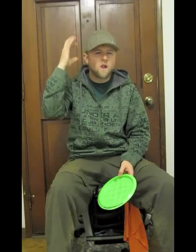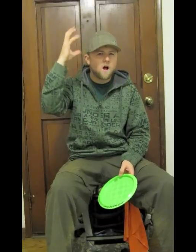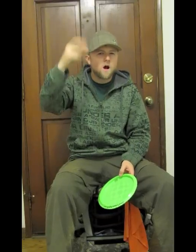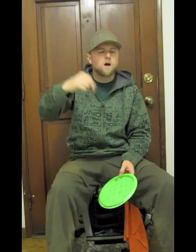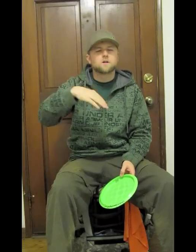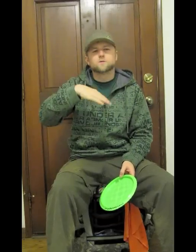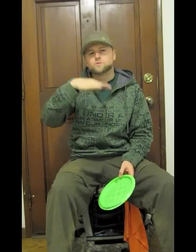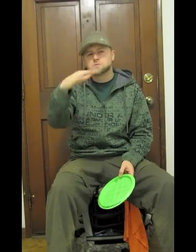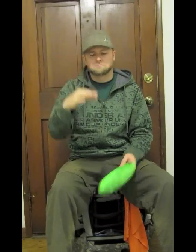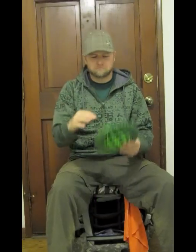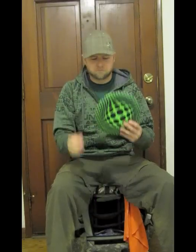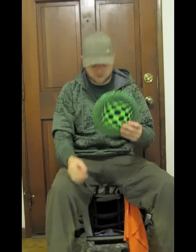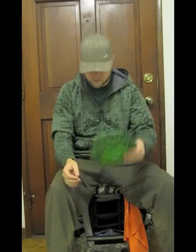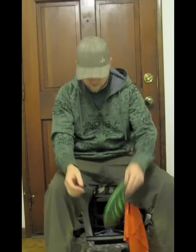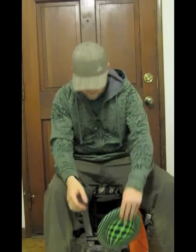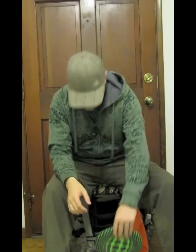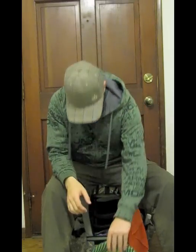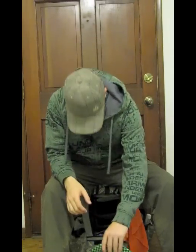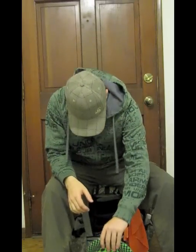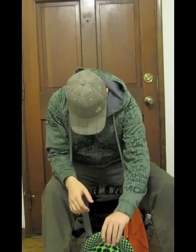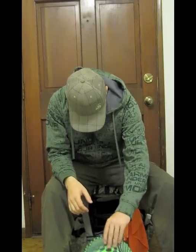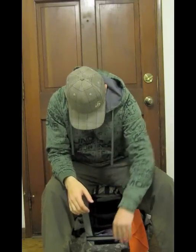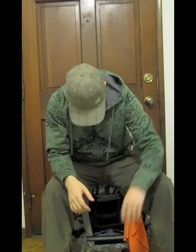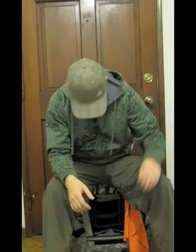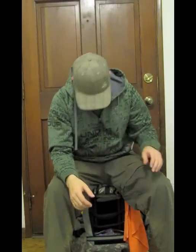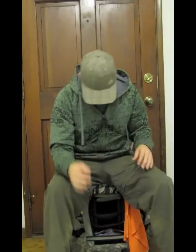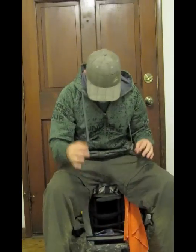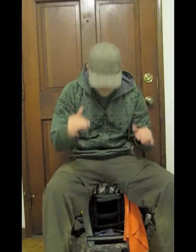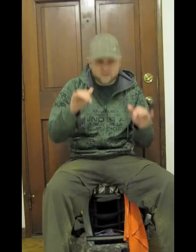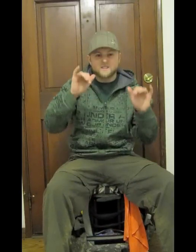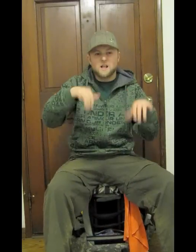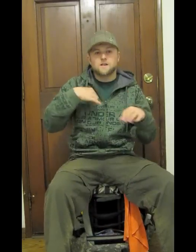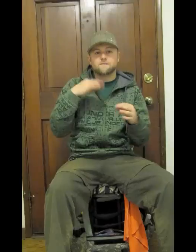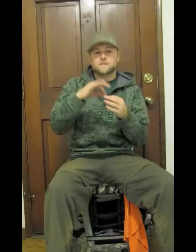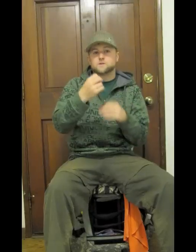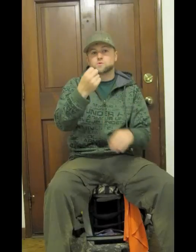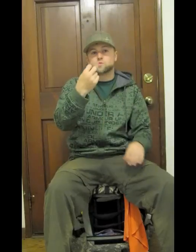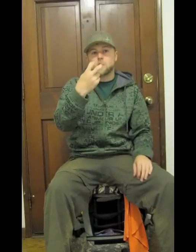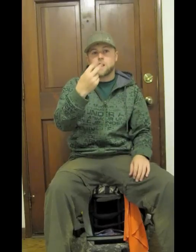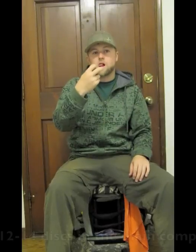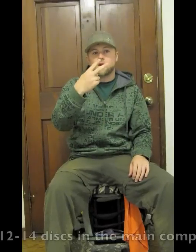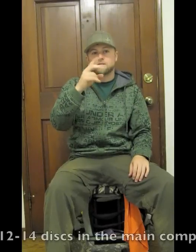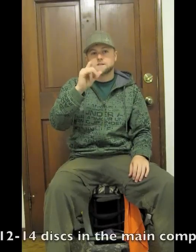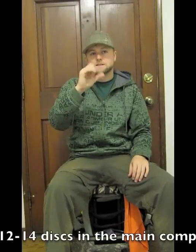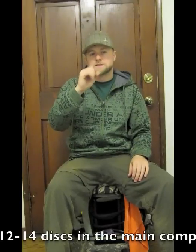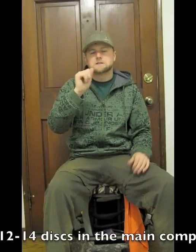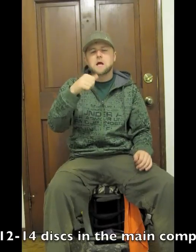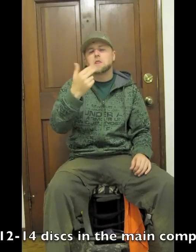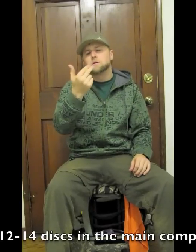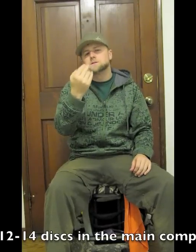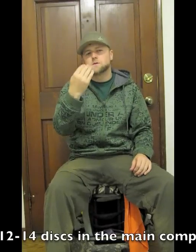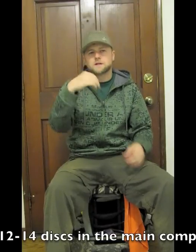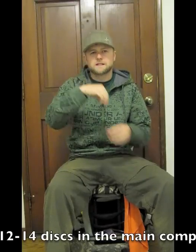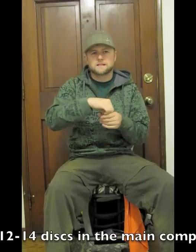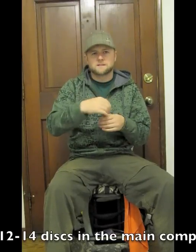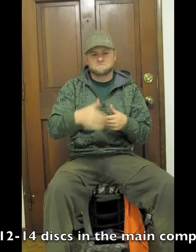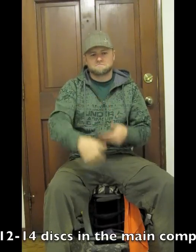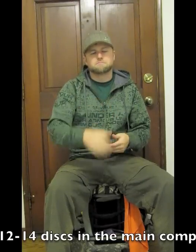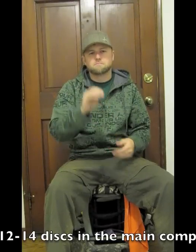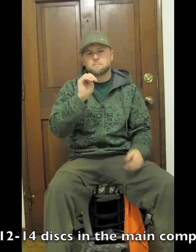this re-inspire? Or just a bad rehash of the same sad song? The histrionics. The